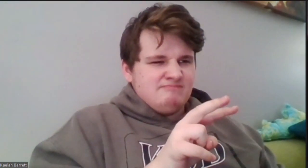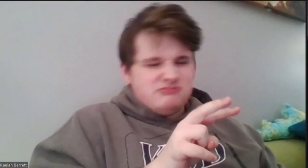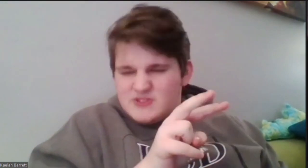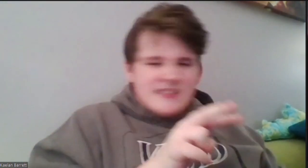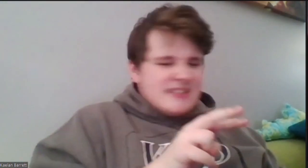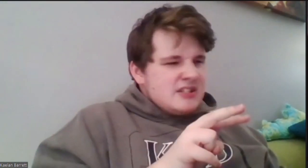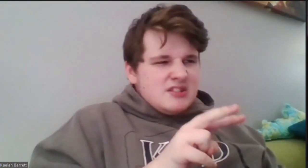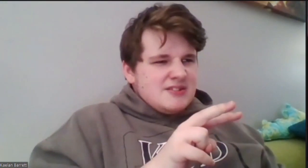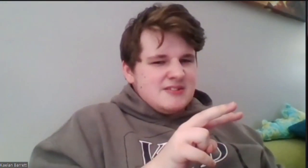Scrooge looks at him and thinks,